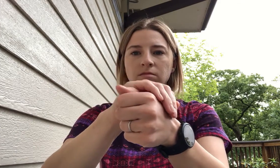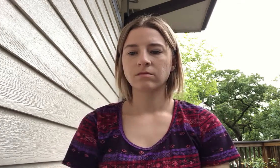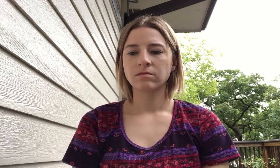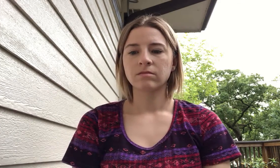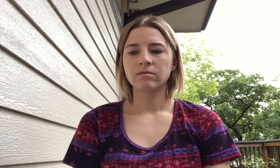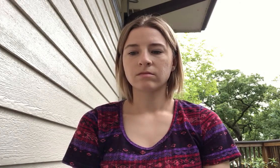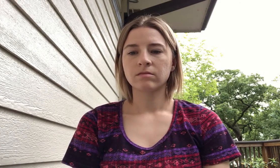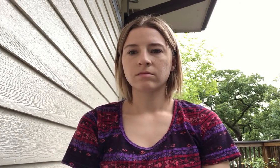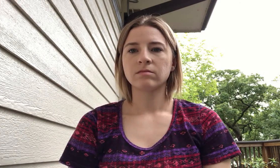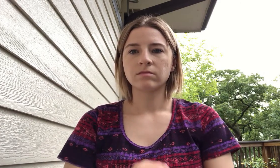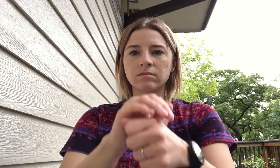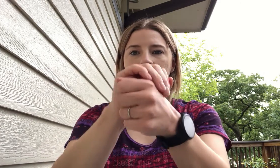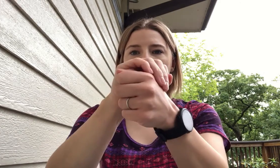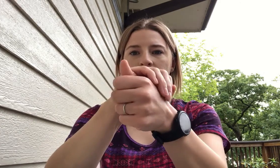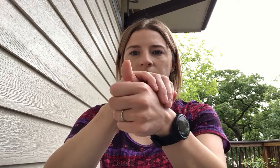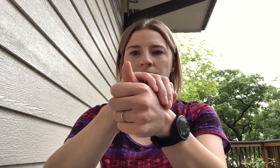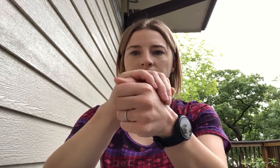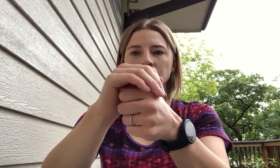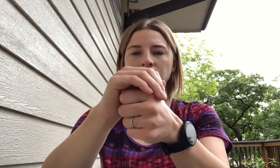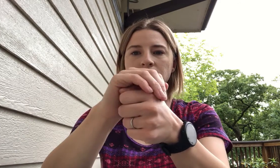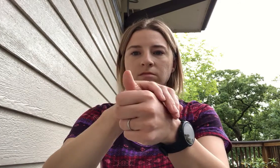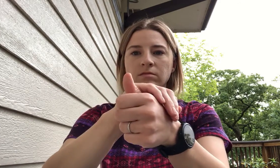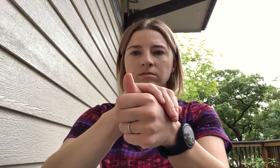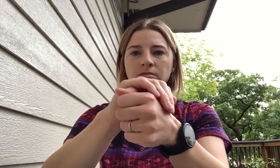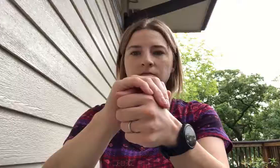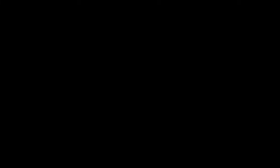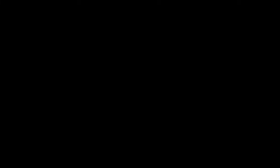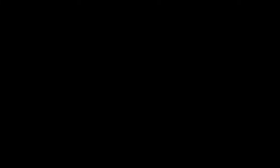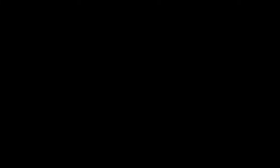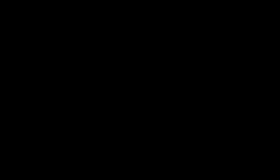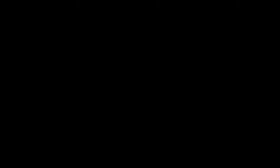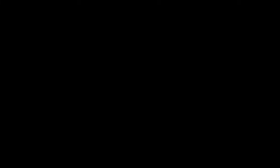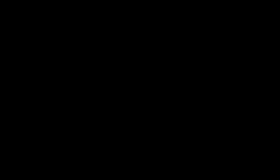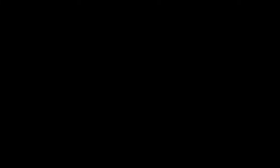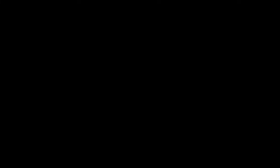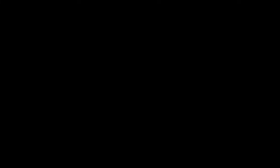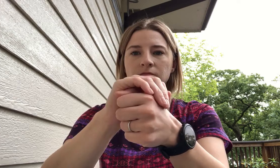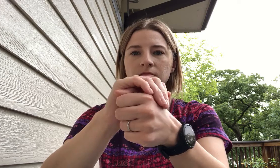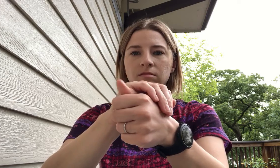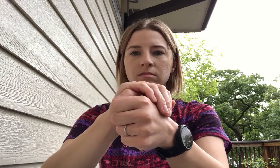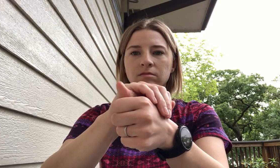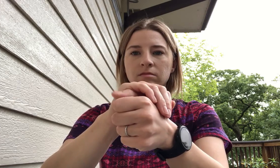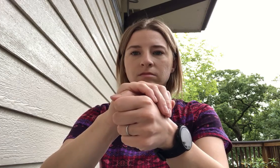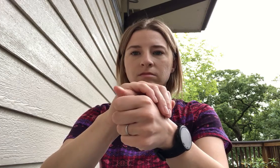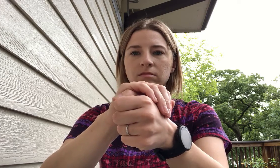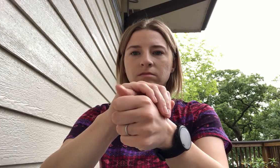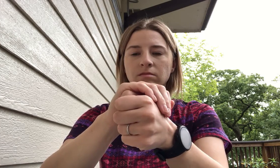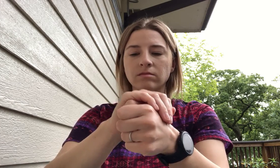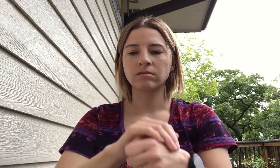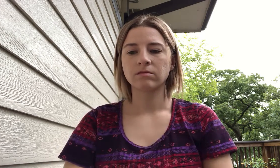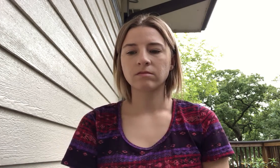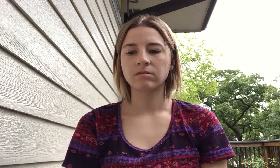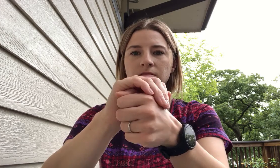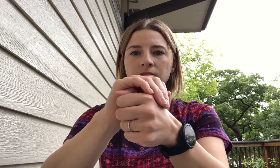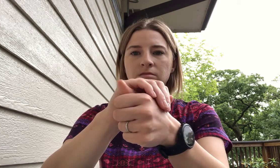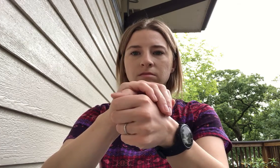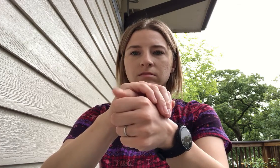pull it back to reveal your thumb as if it was the turtle's head poking out. Or you can simply hold your hand over your fist and wiggle your